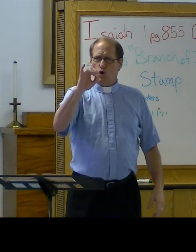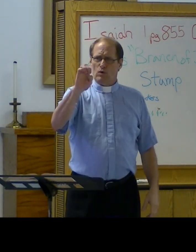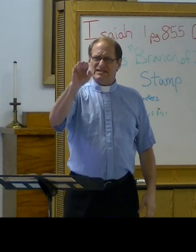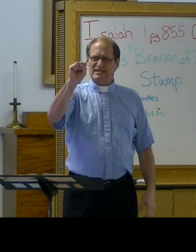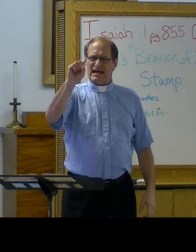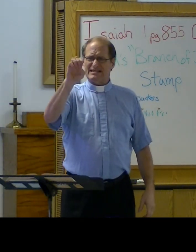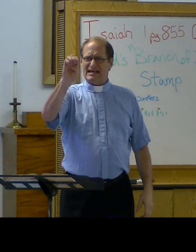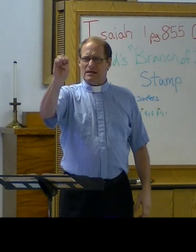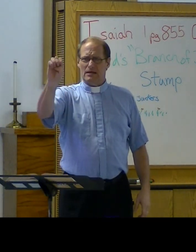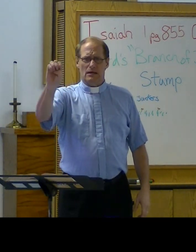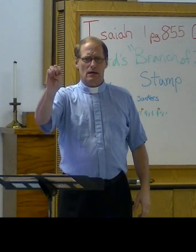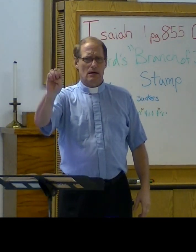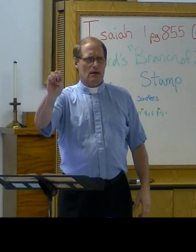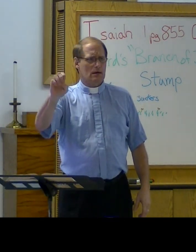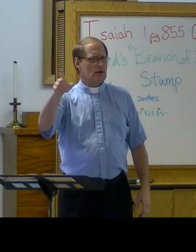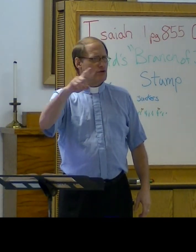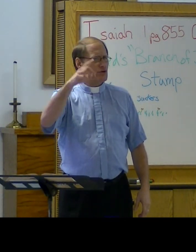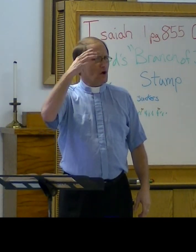who is Jesse? You know?